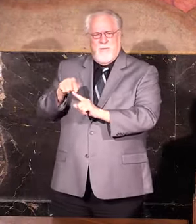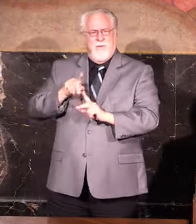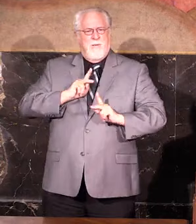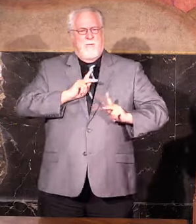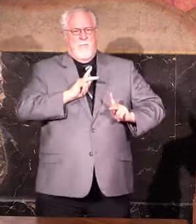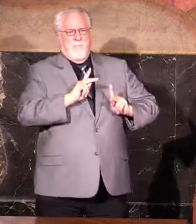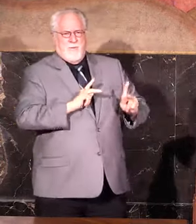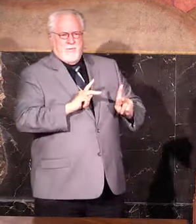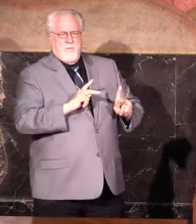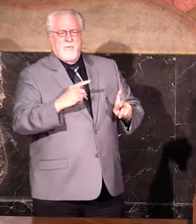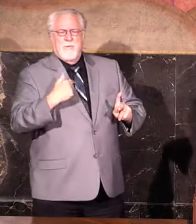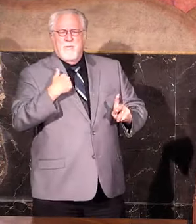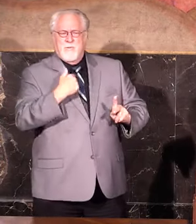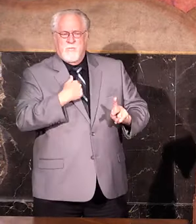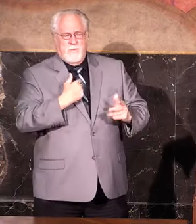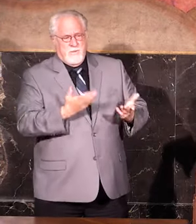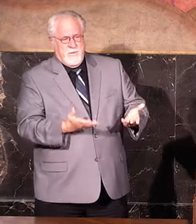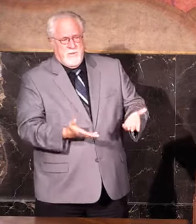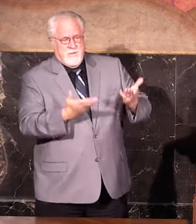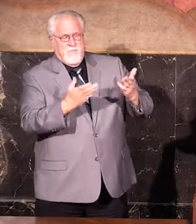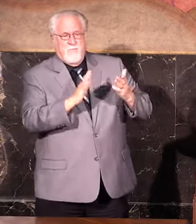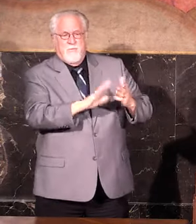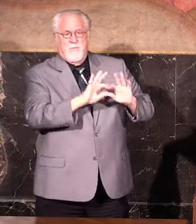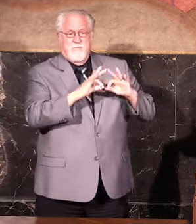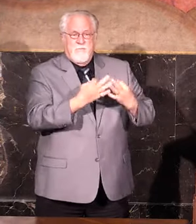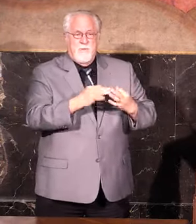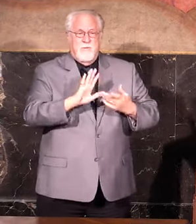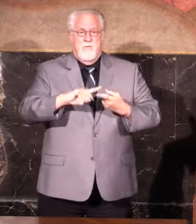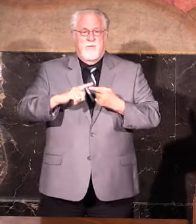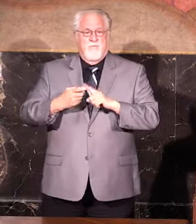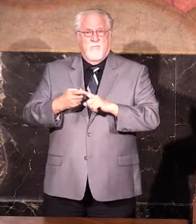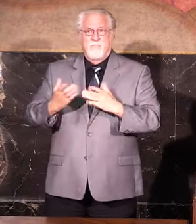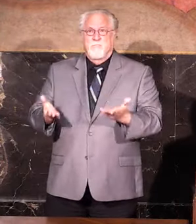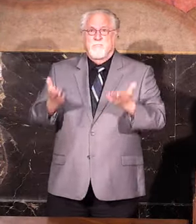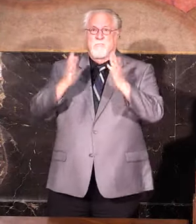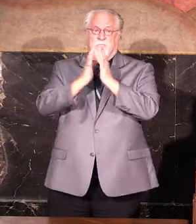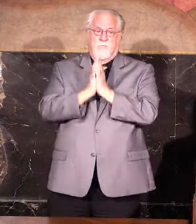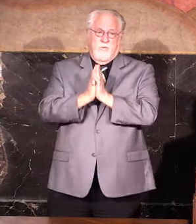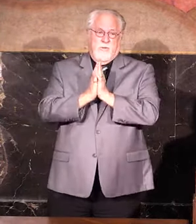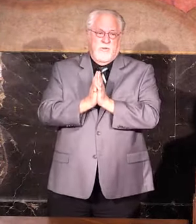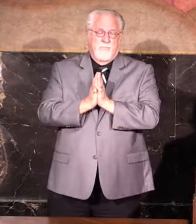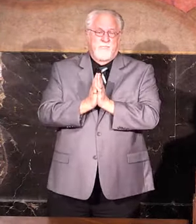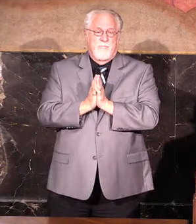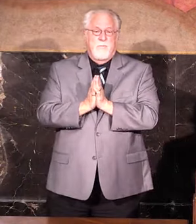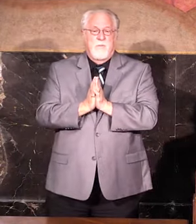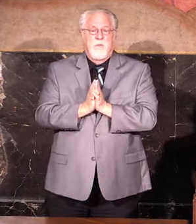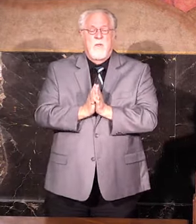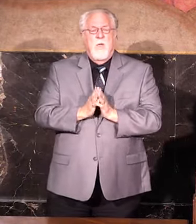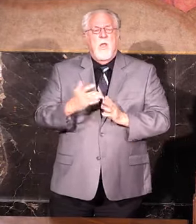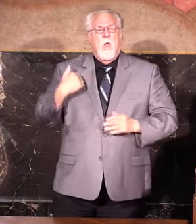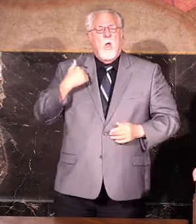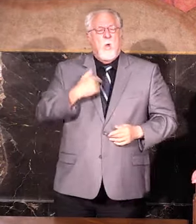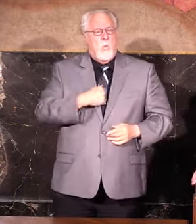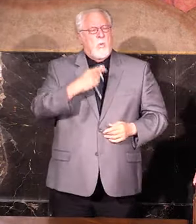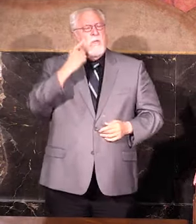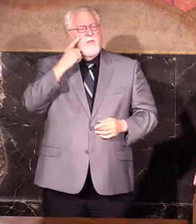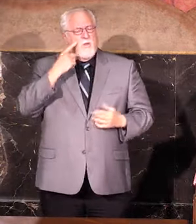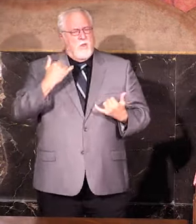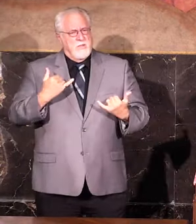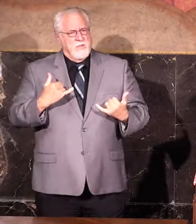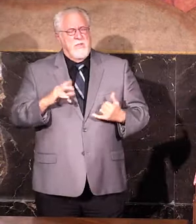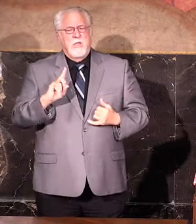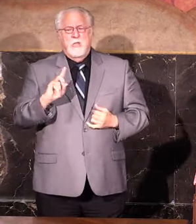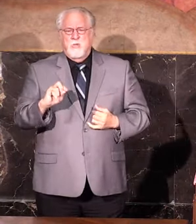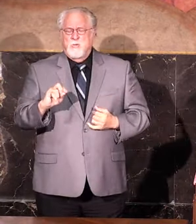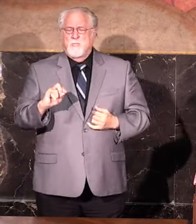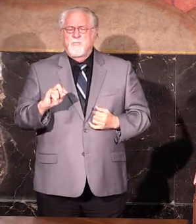and so we'd ask you to lift the families and friends of those individuals up in prayer. What we thought we would do today is get a